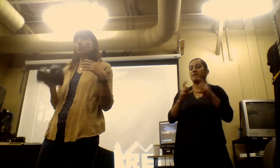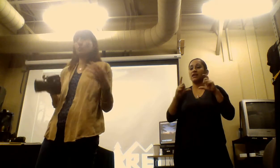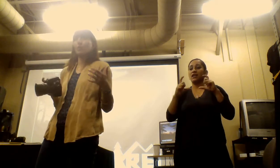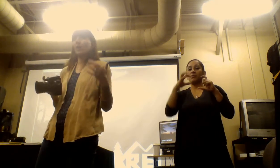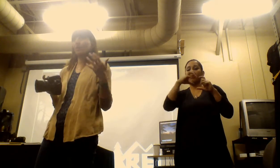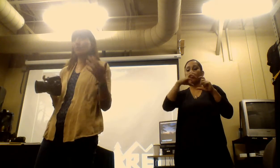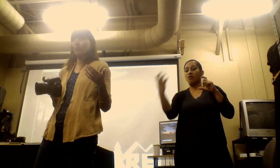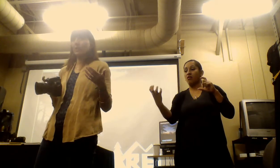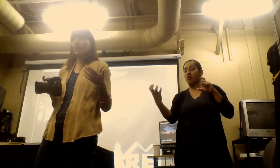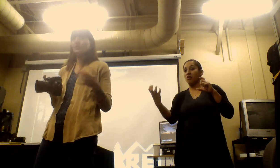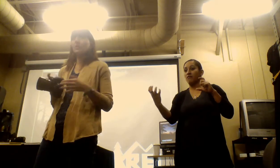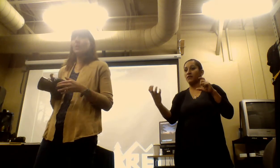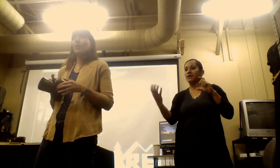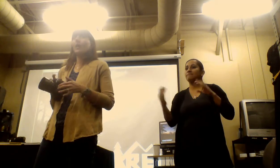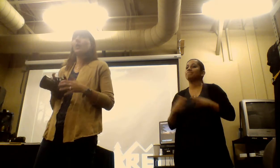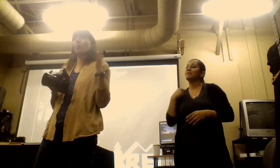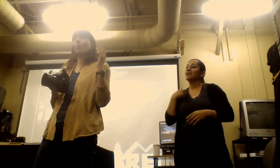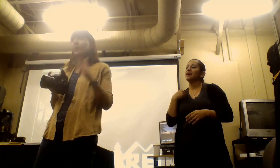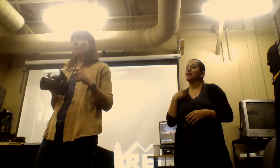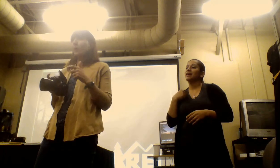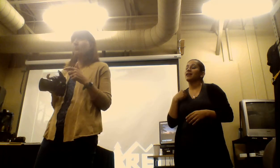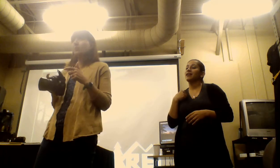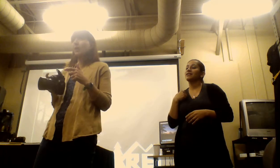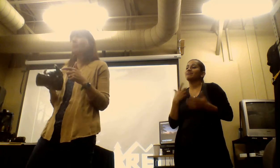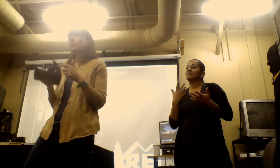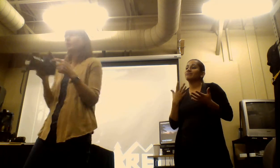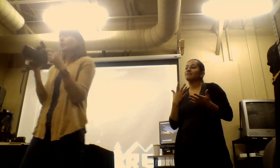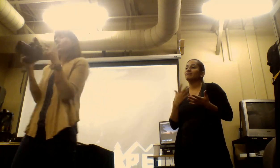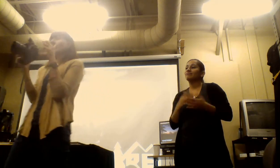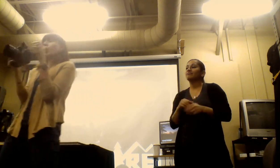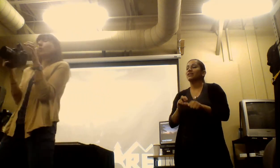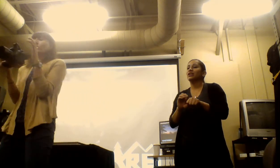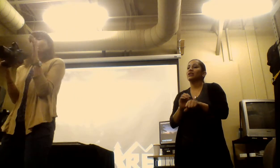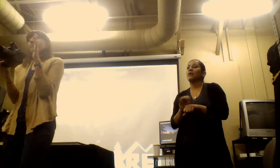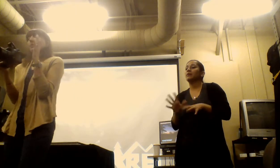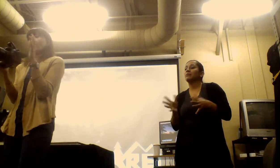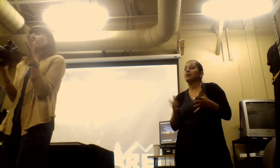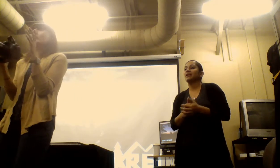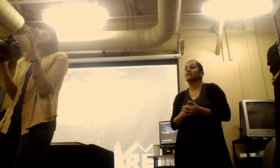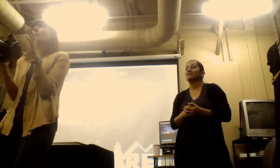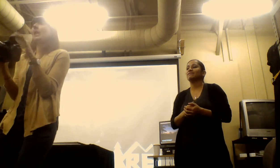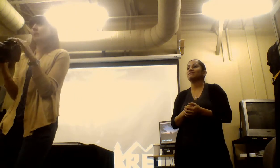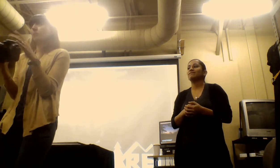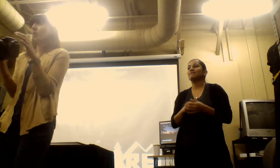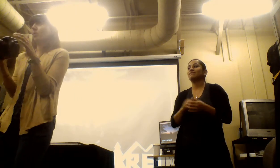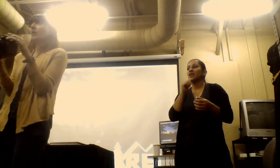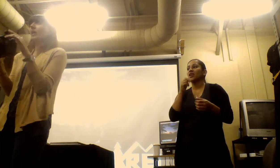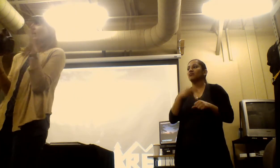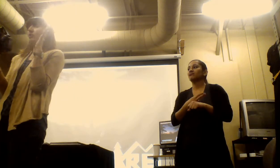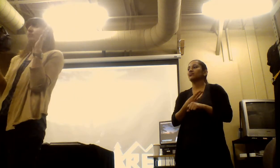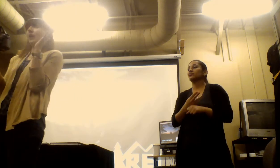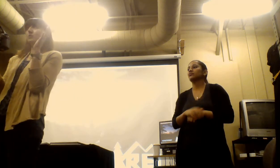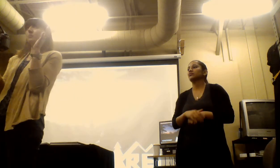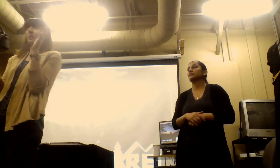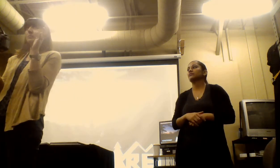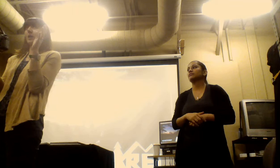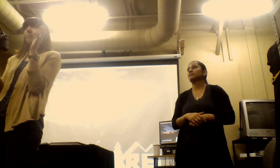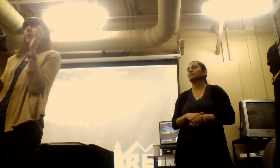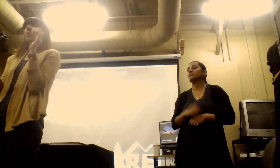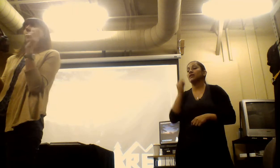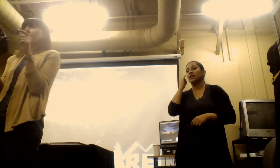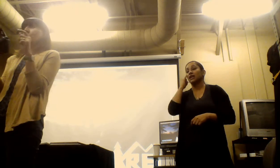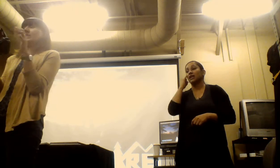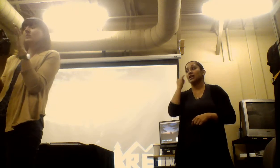like try and avoid it. When it pops up, you know, if you're in automatic mode and your flash pops